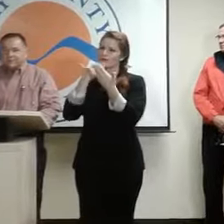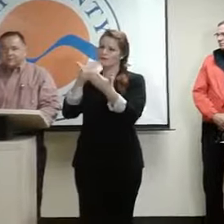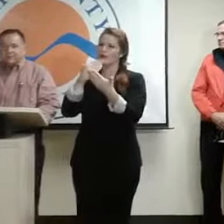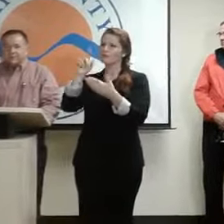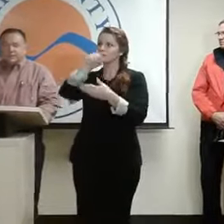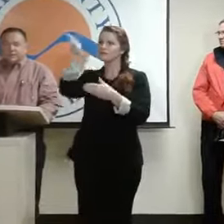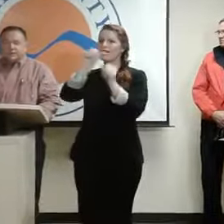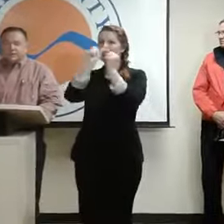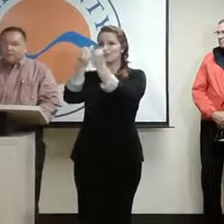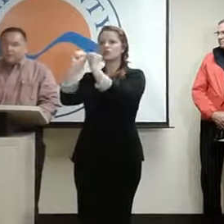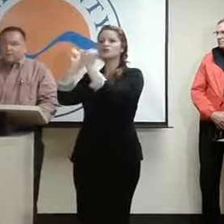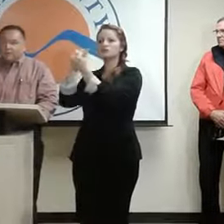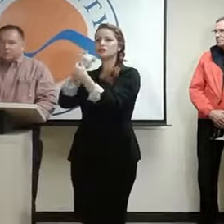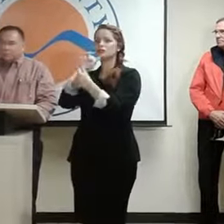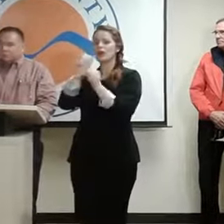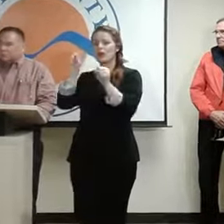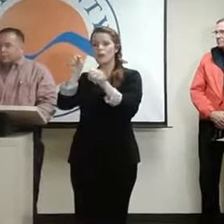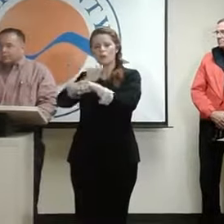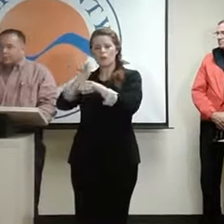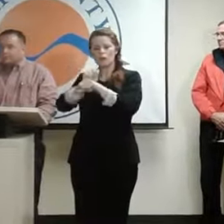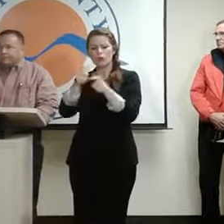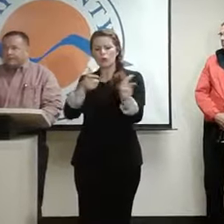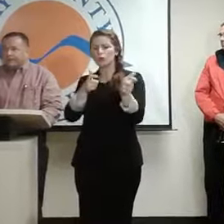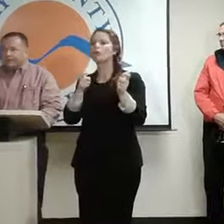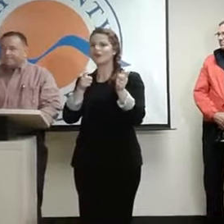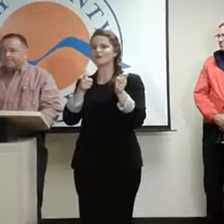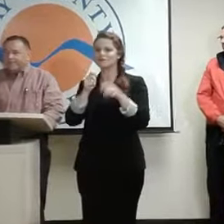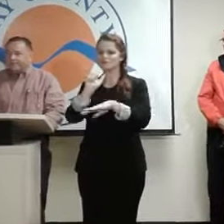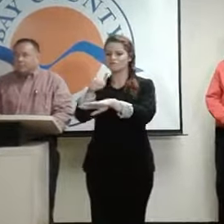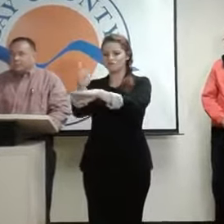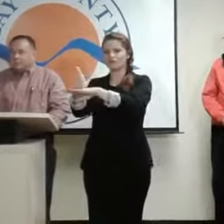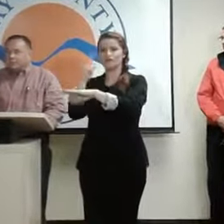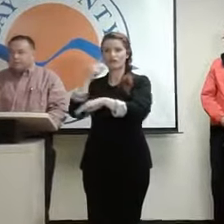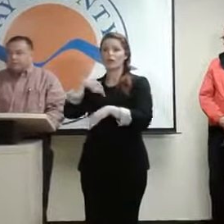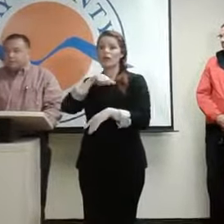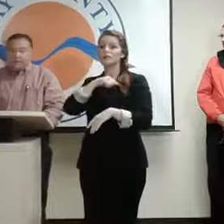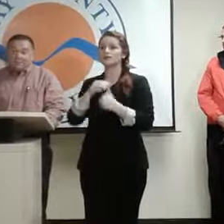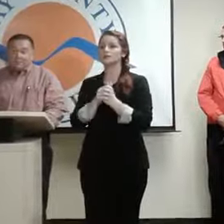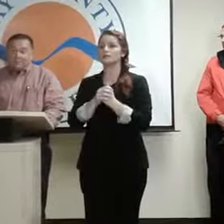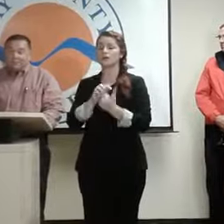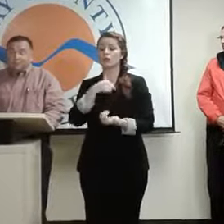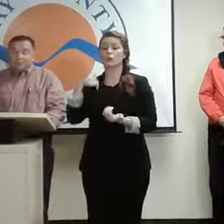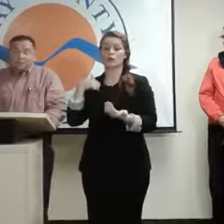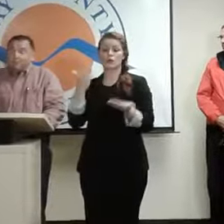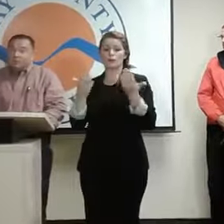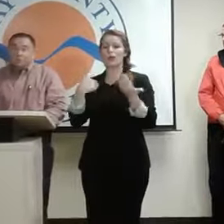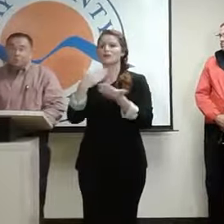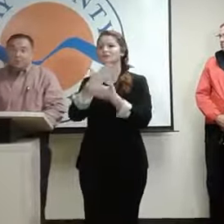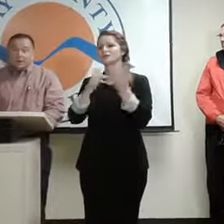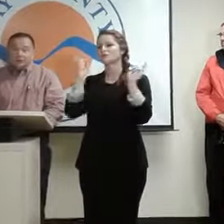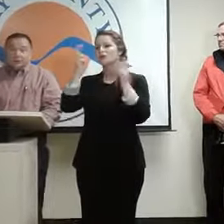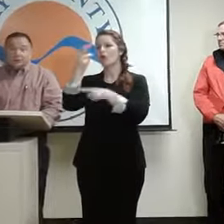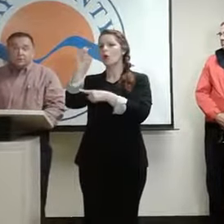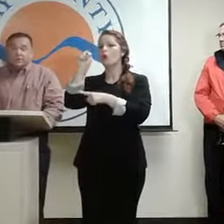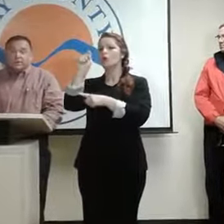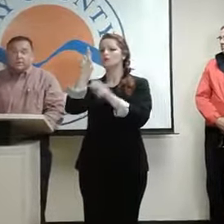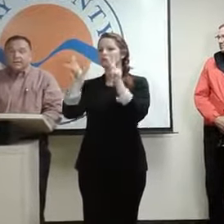those agencies for being able to work so quickly. We do probably have some host people there, but